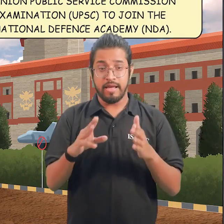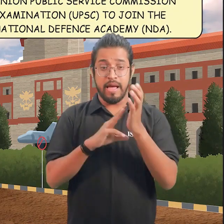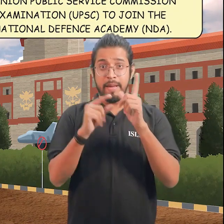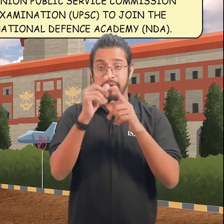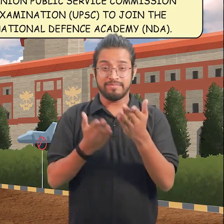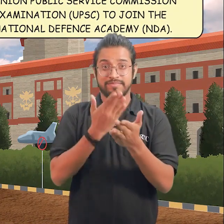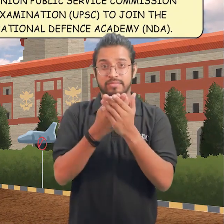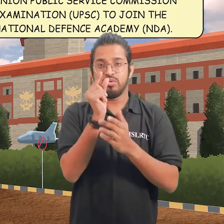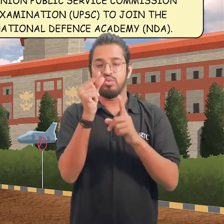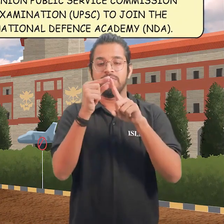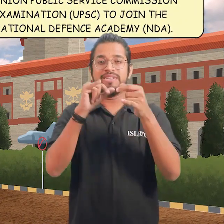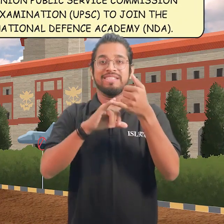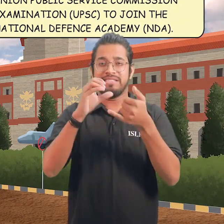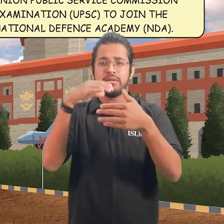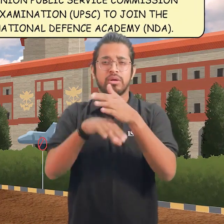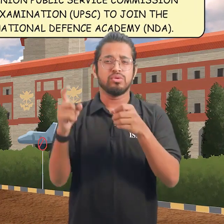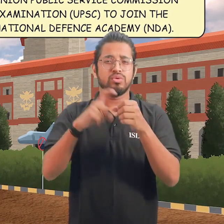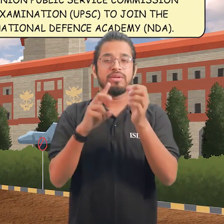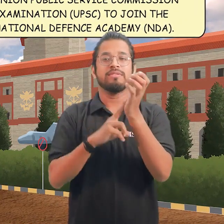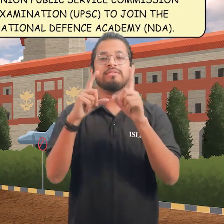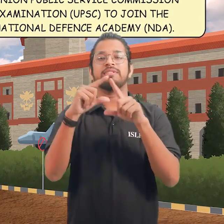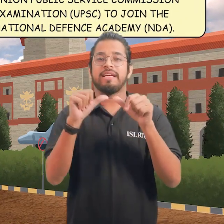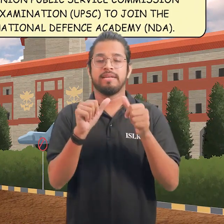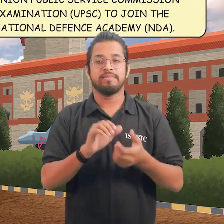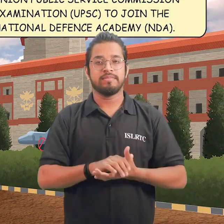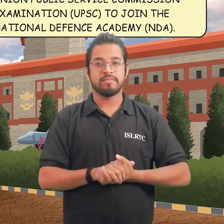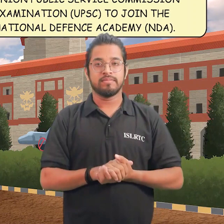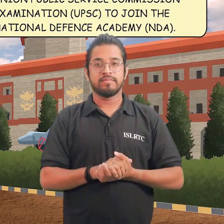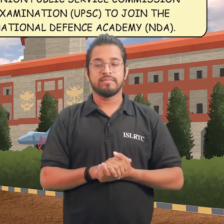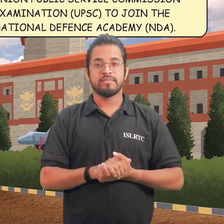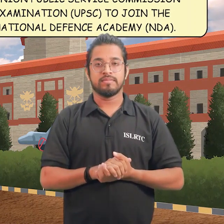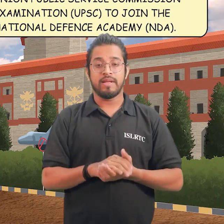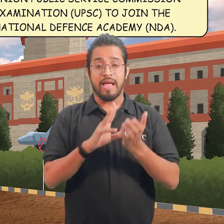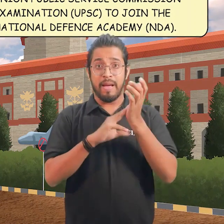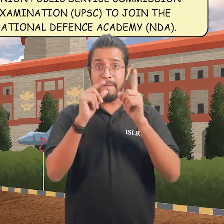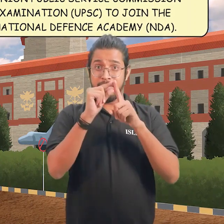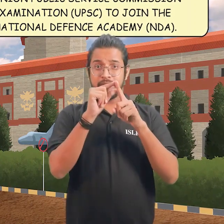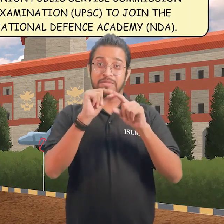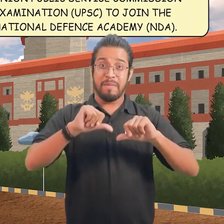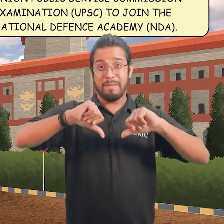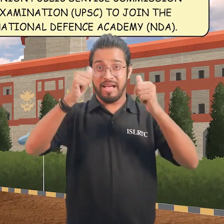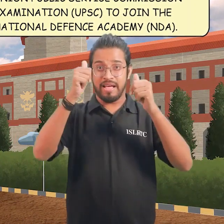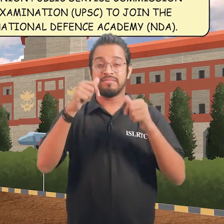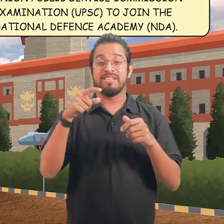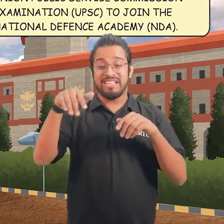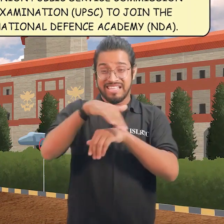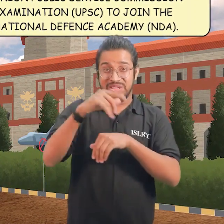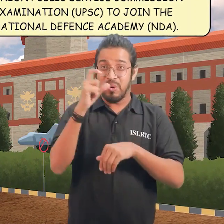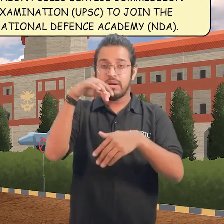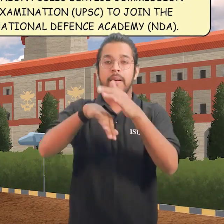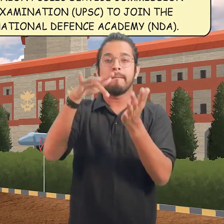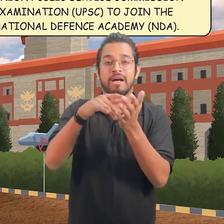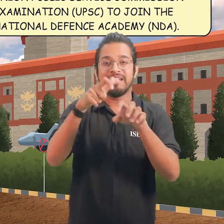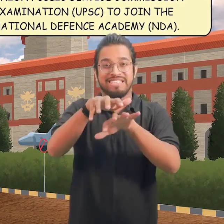school education, Manoj appeared for the Union Public Service Commission examination, UPSC, to